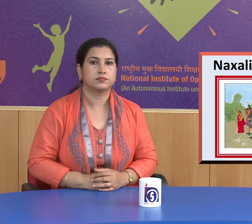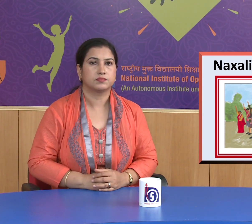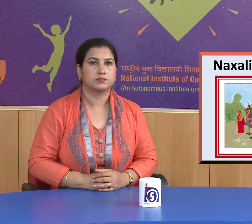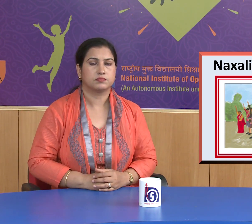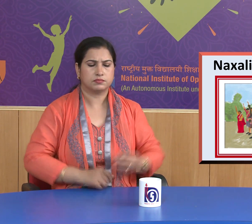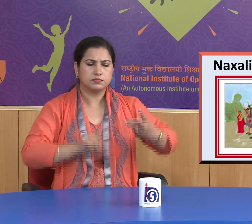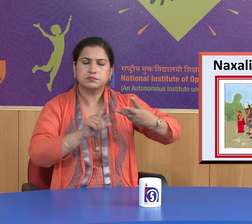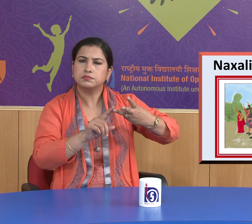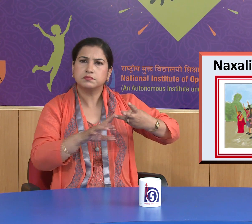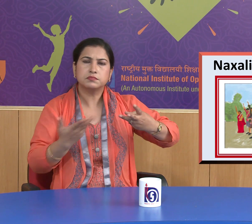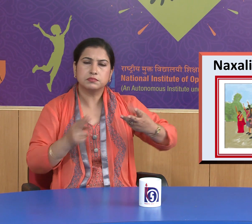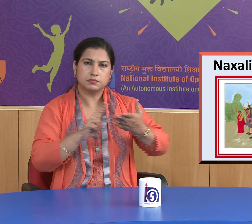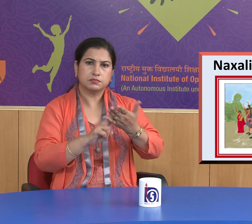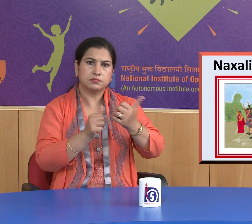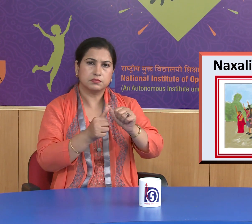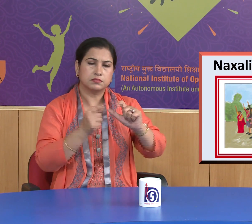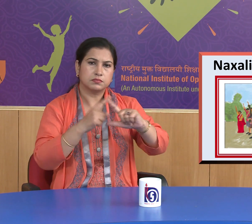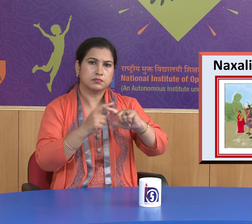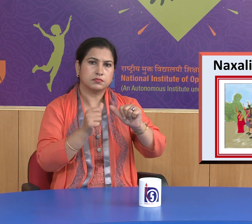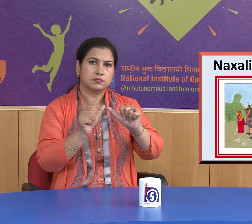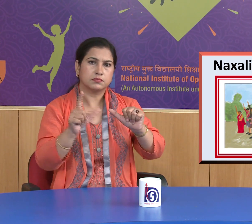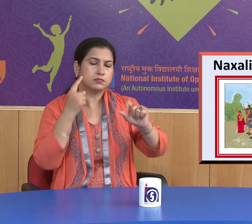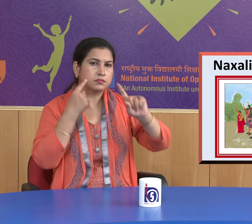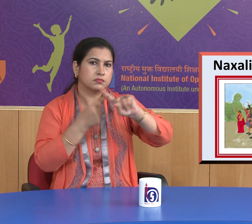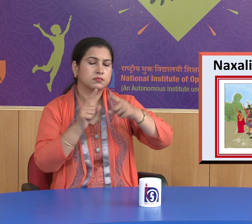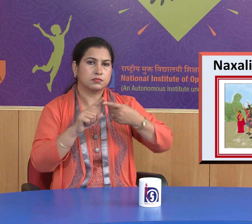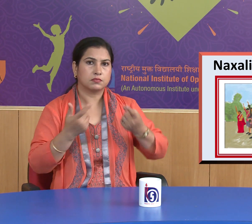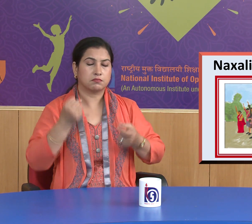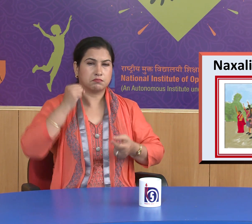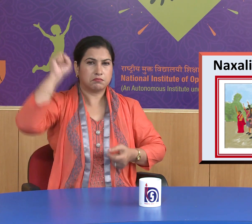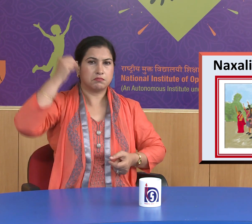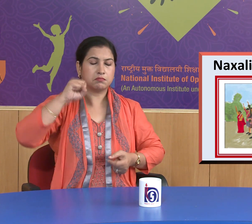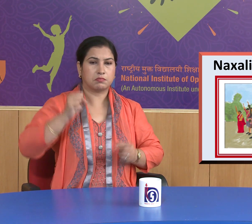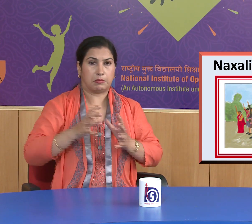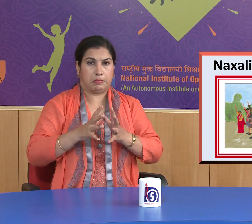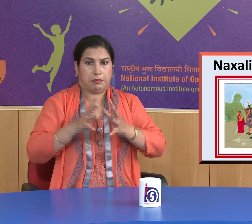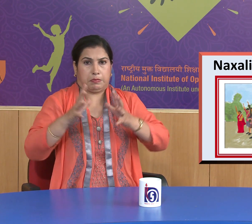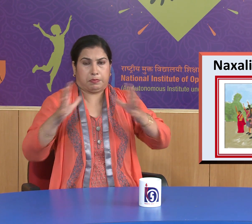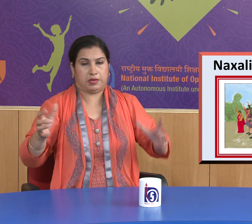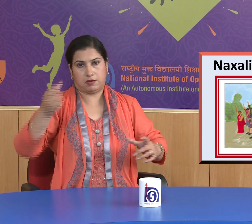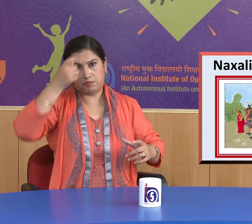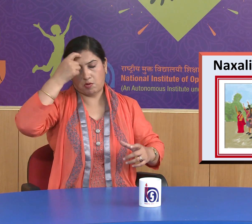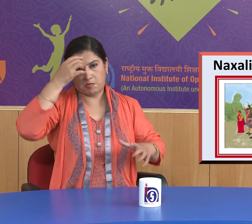The Naxalite movement is a big threat to peace and security of